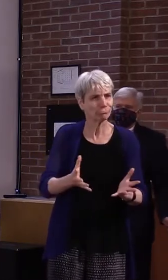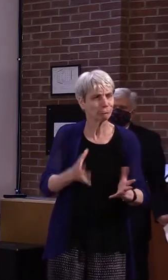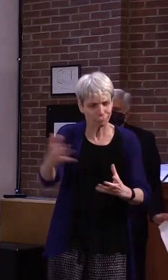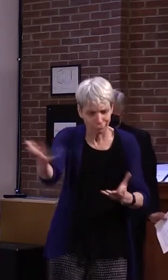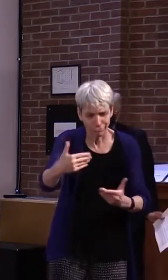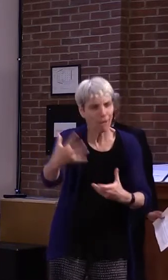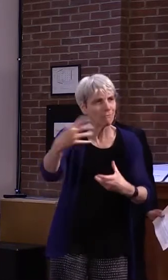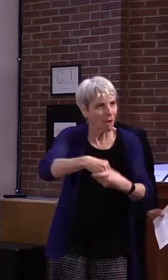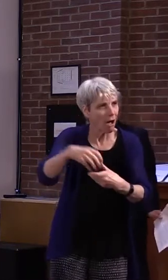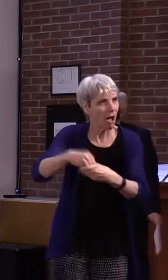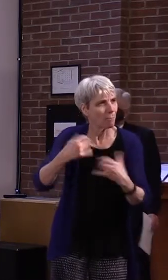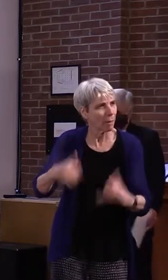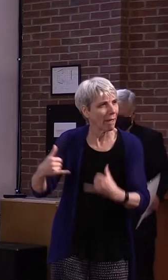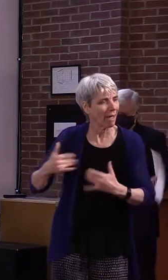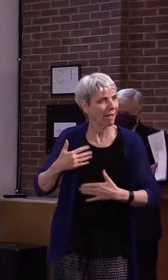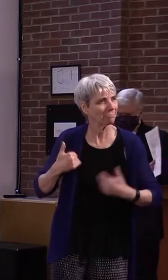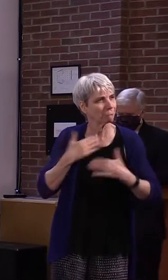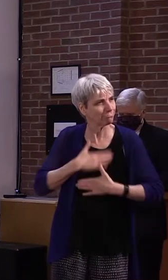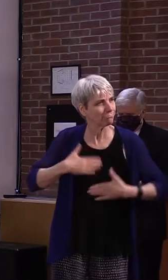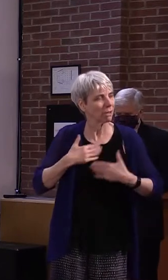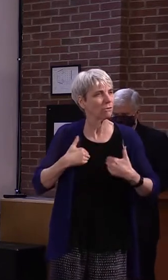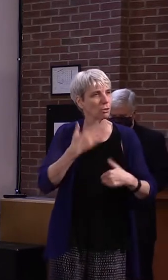that's, I believe, what we found.